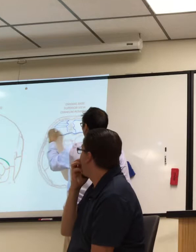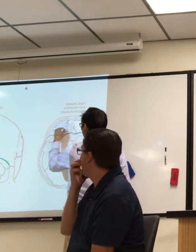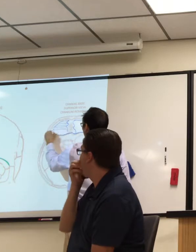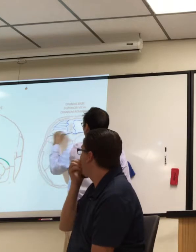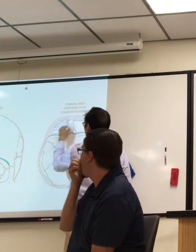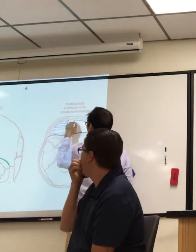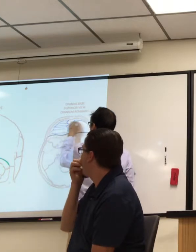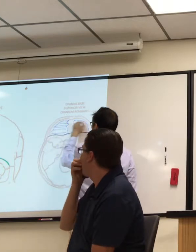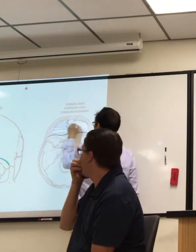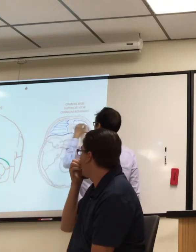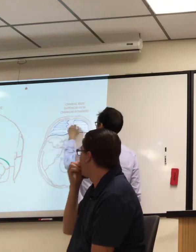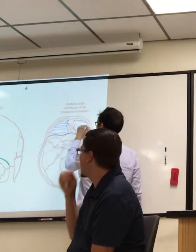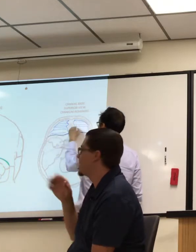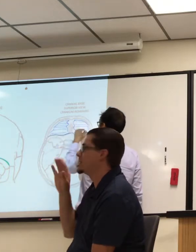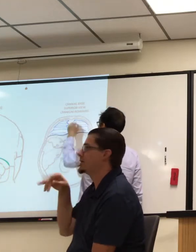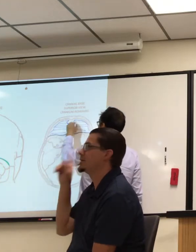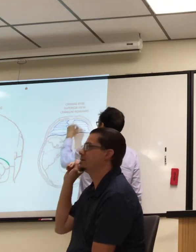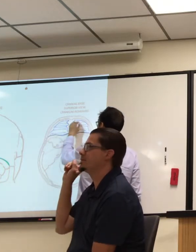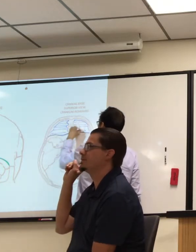kind of like